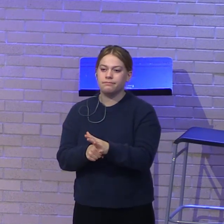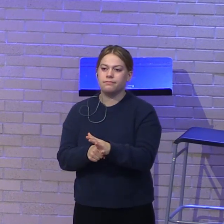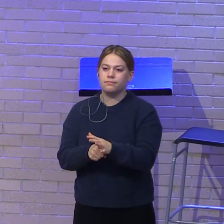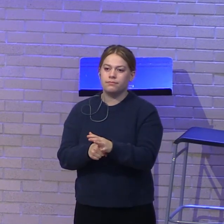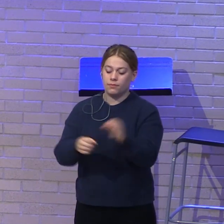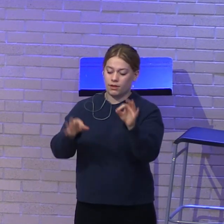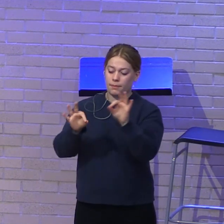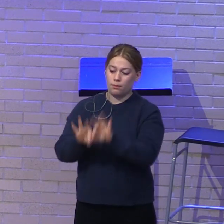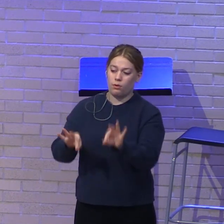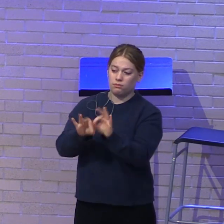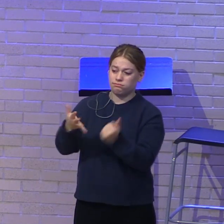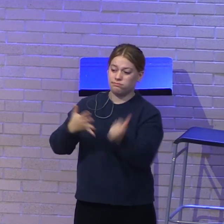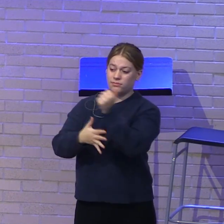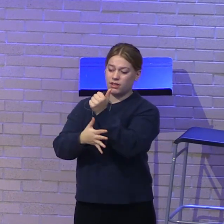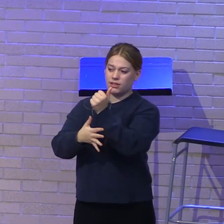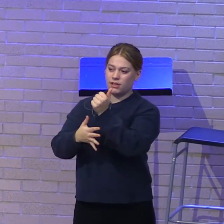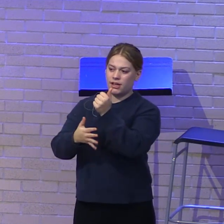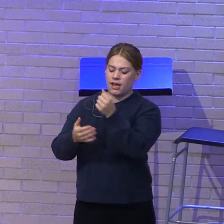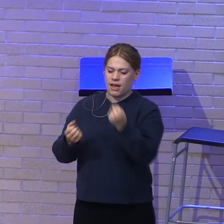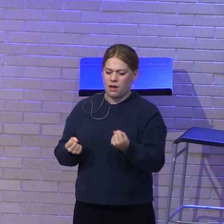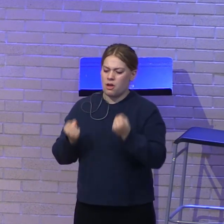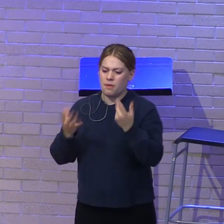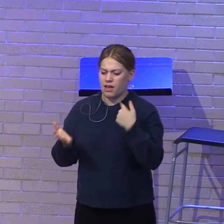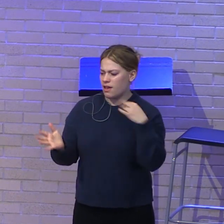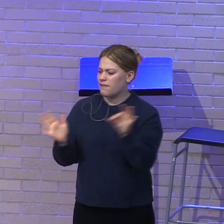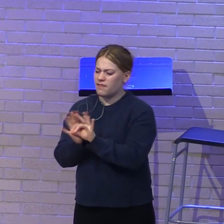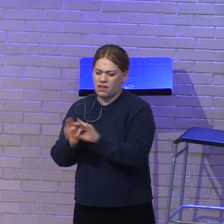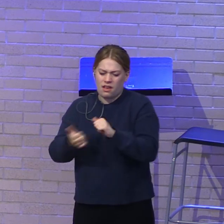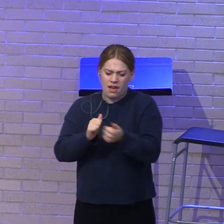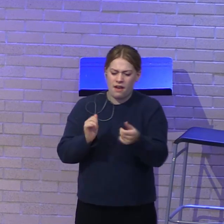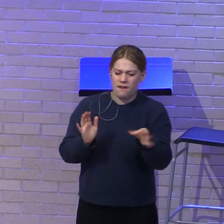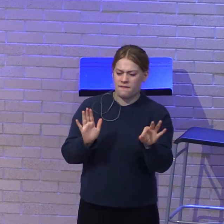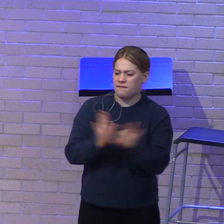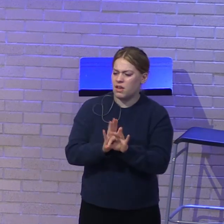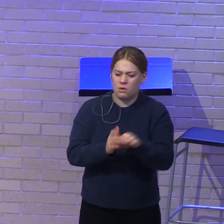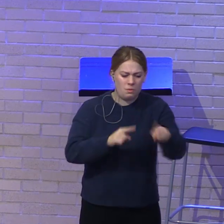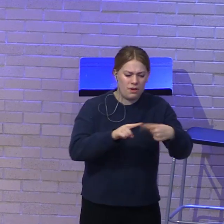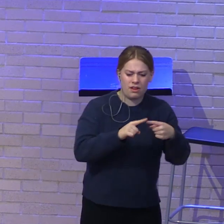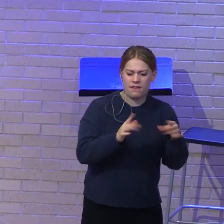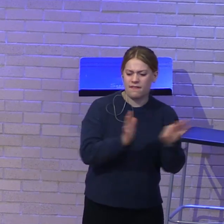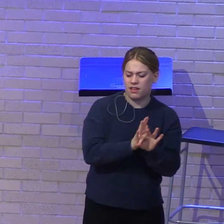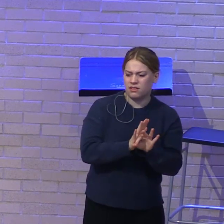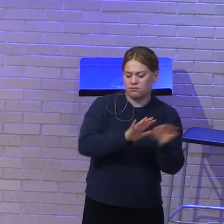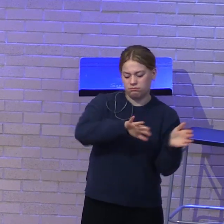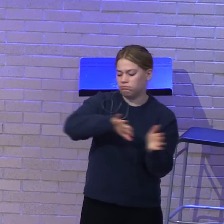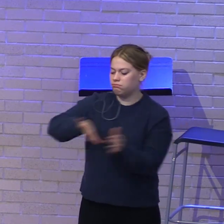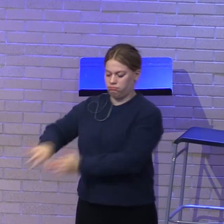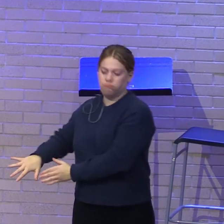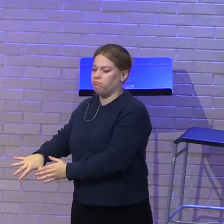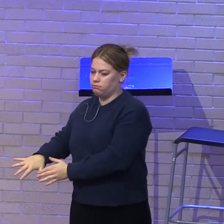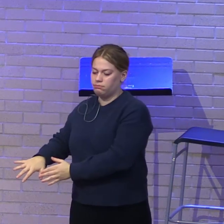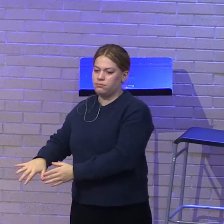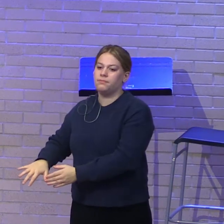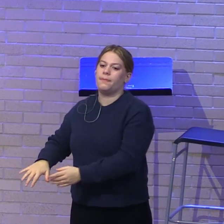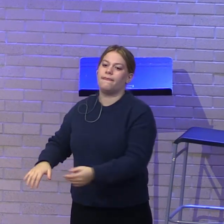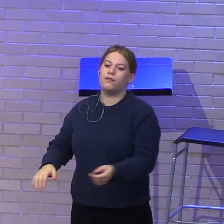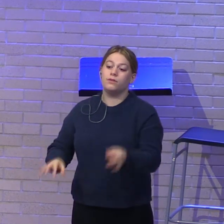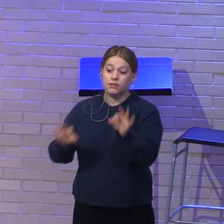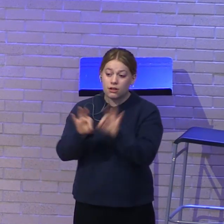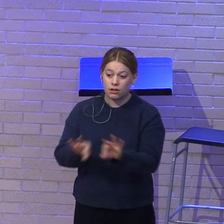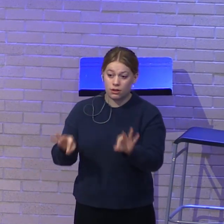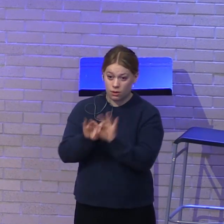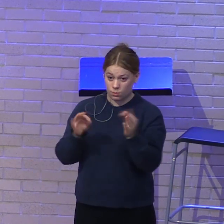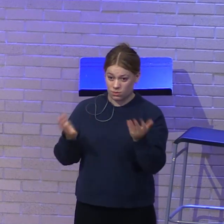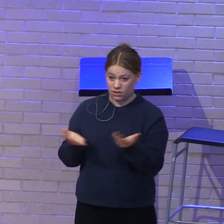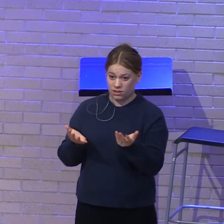how often I fail, how I fail, or even when I fail. What matters is the way I'm able to pick myself